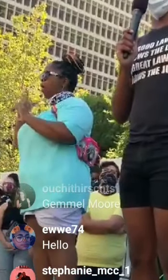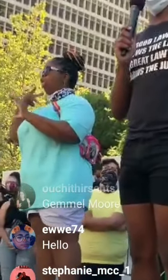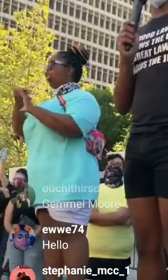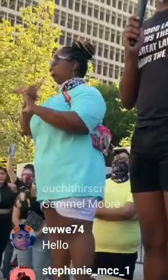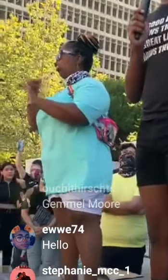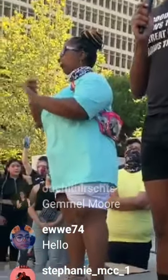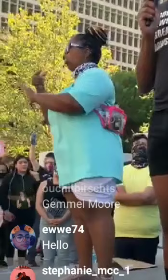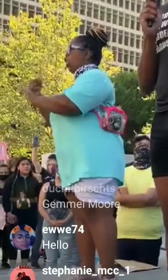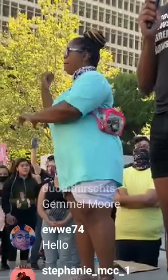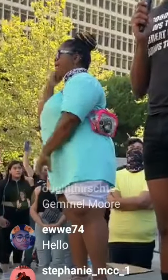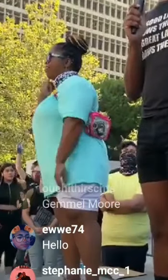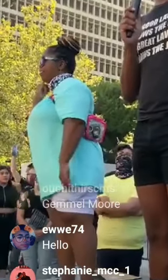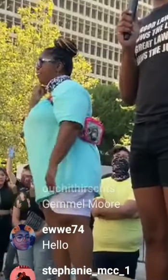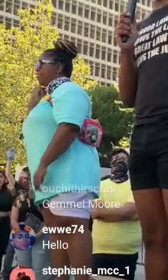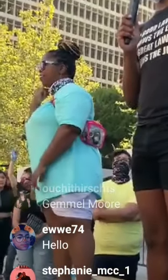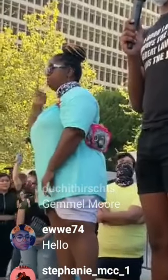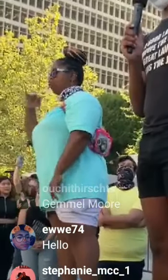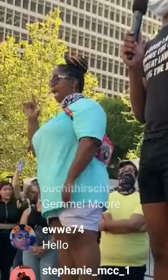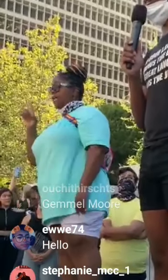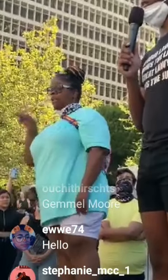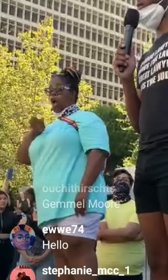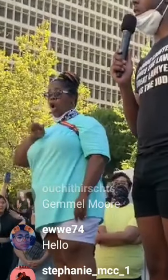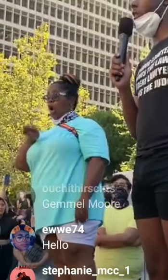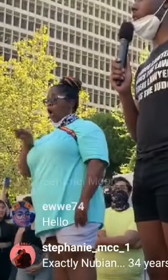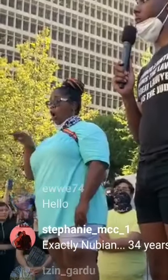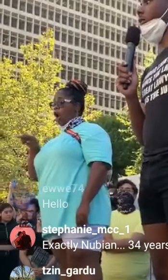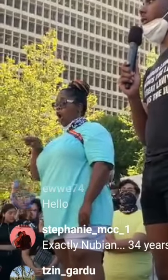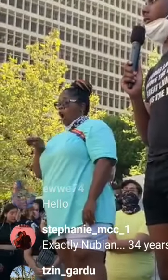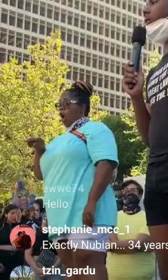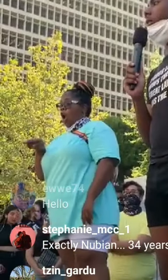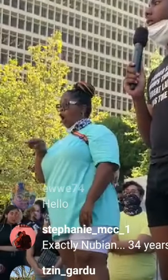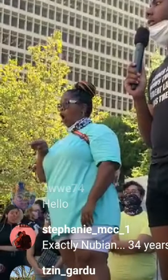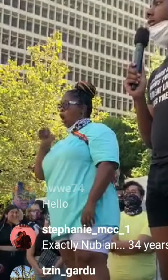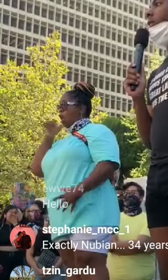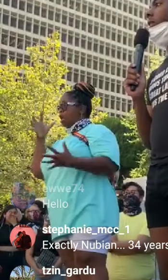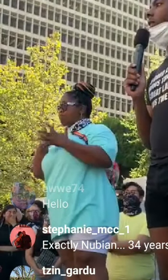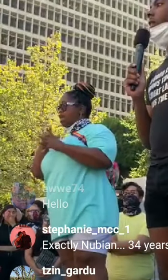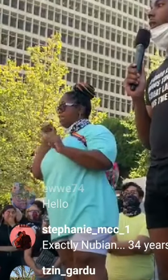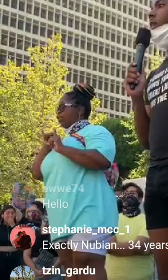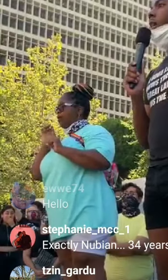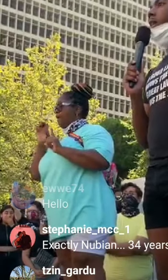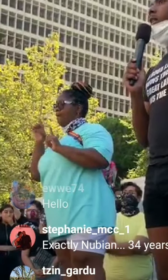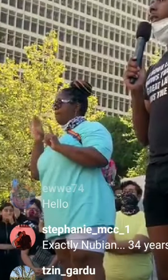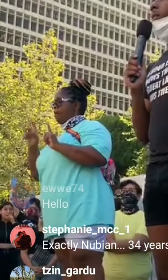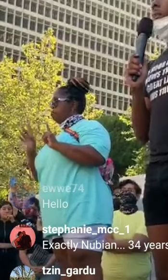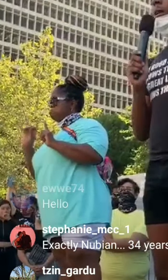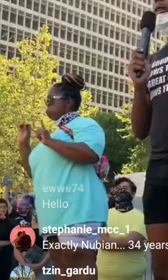to prosecute this man for the crimes that he committed against our community.